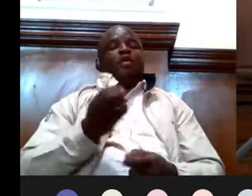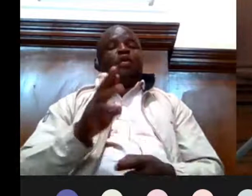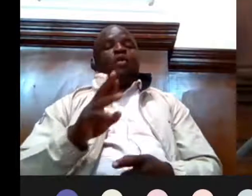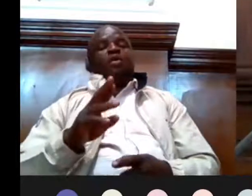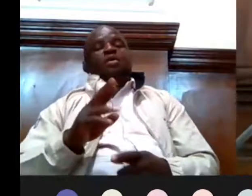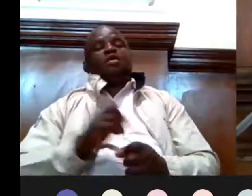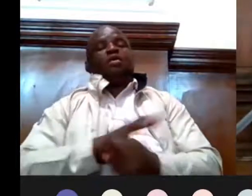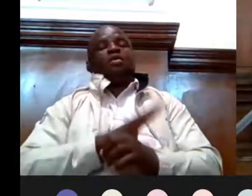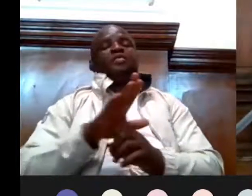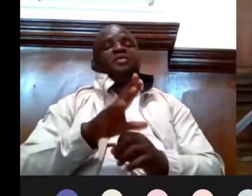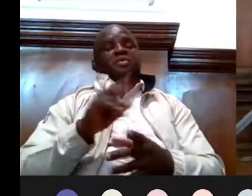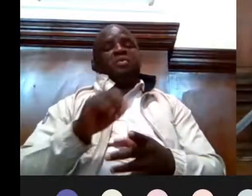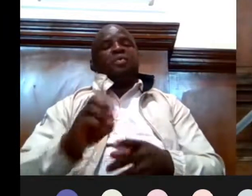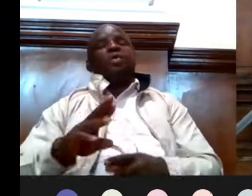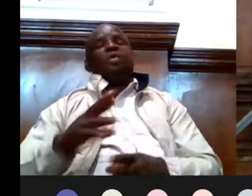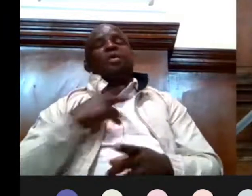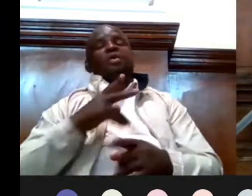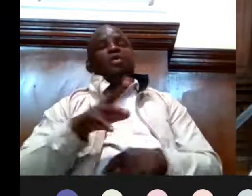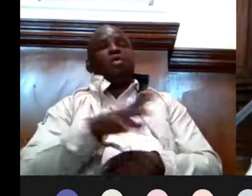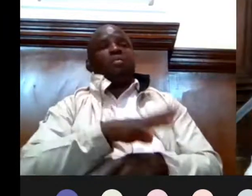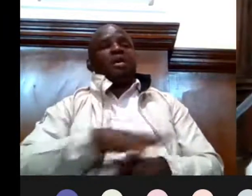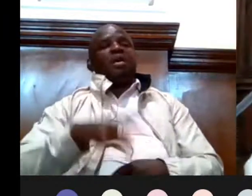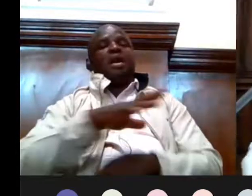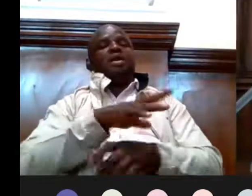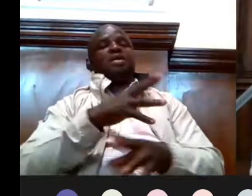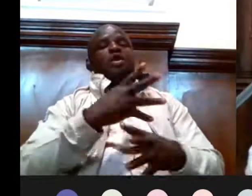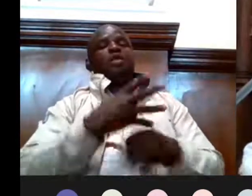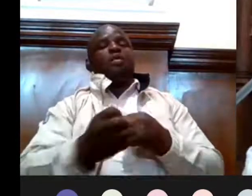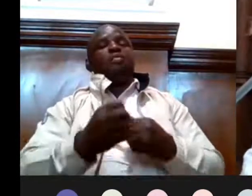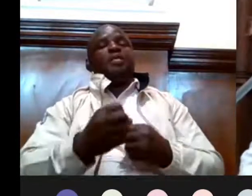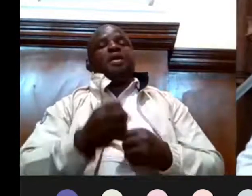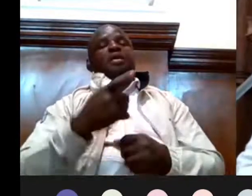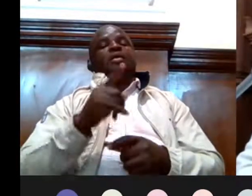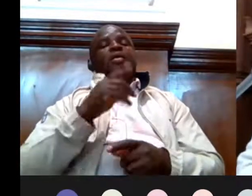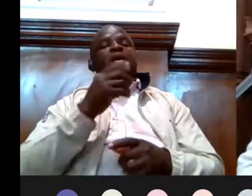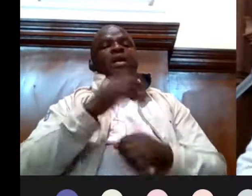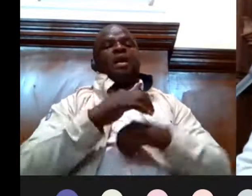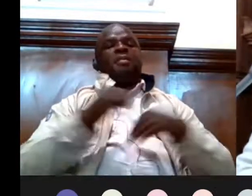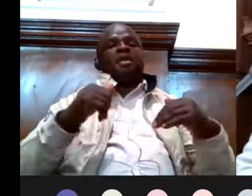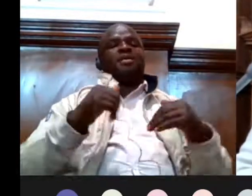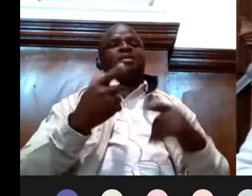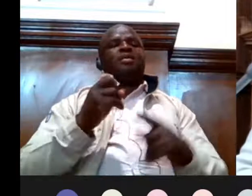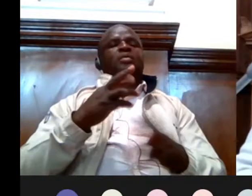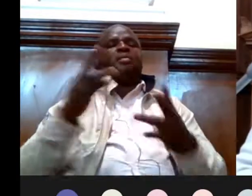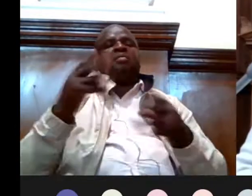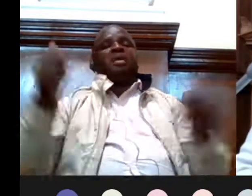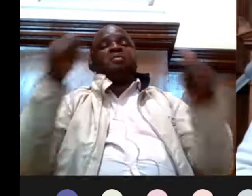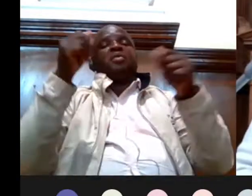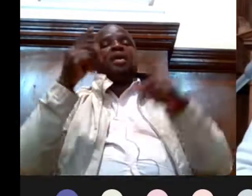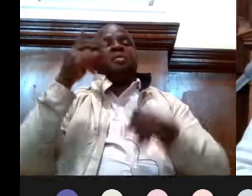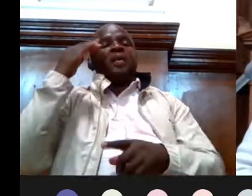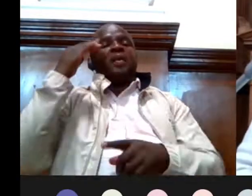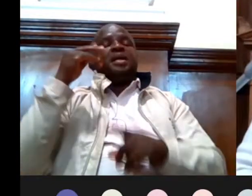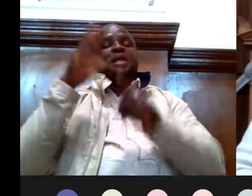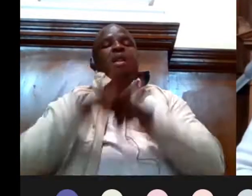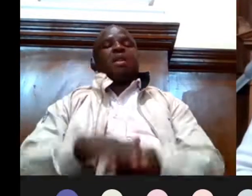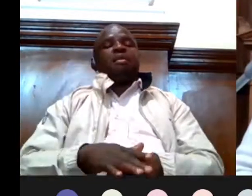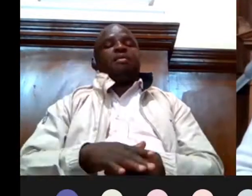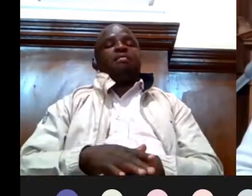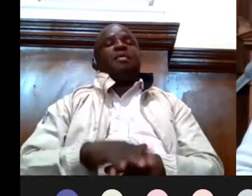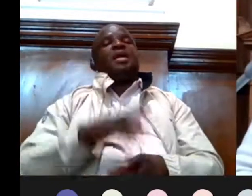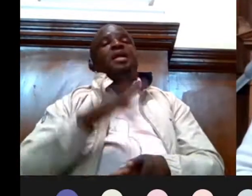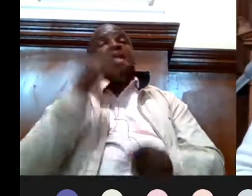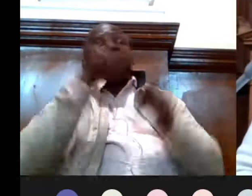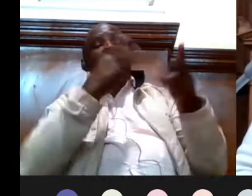COVID, or the drought, or apartheid, or white monopoly capital. After